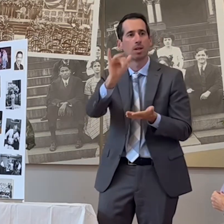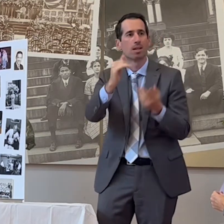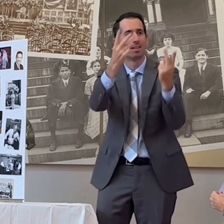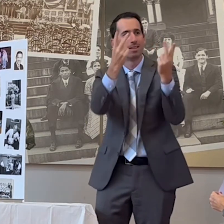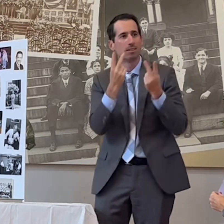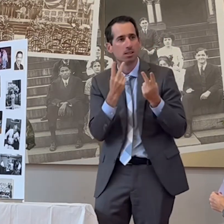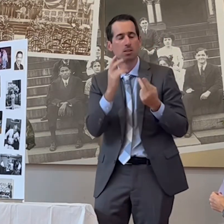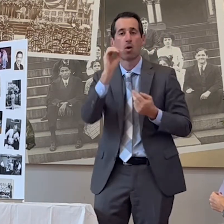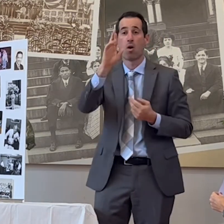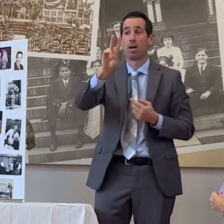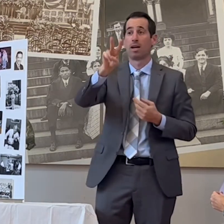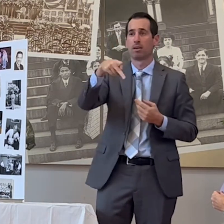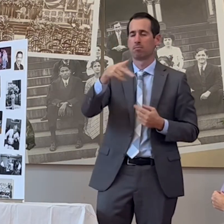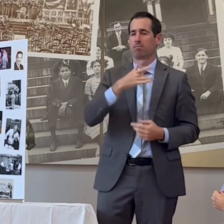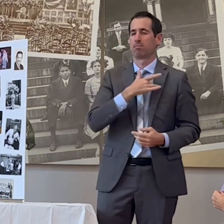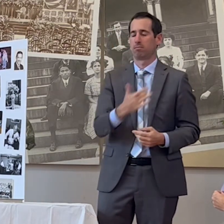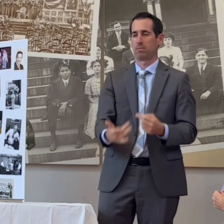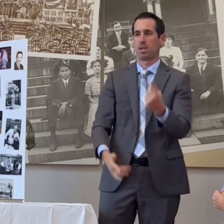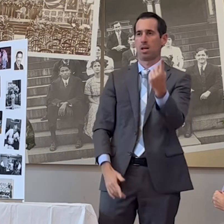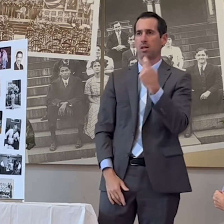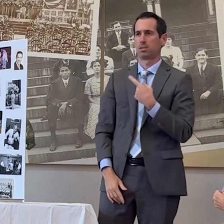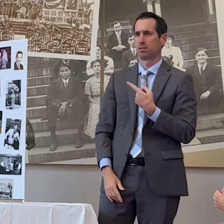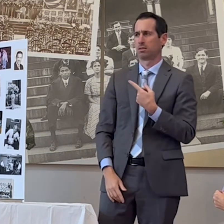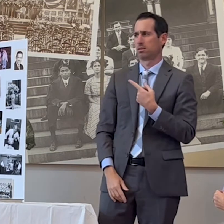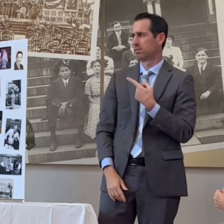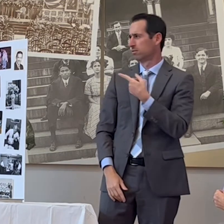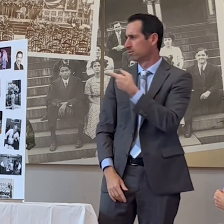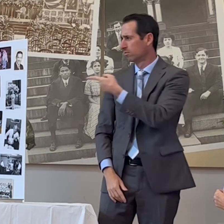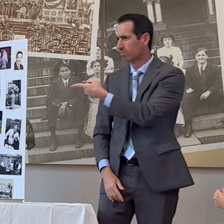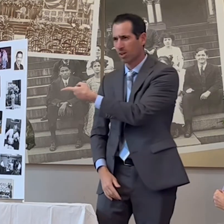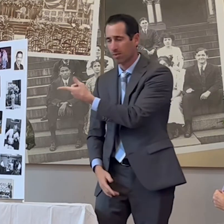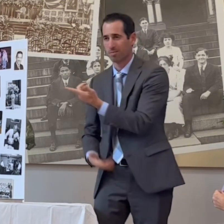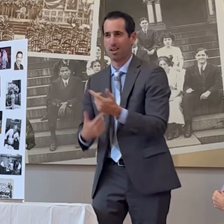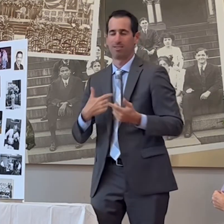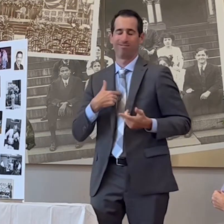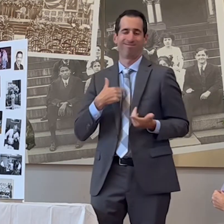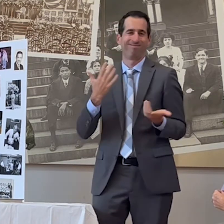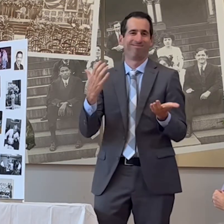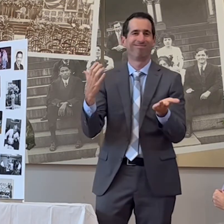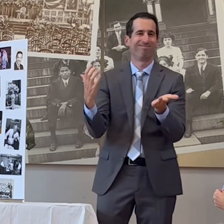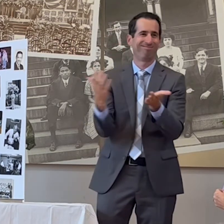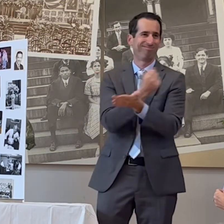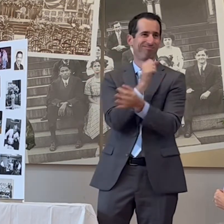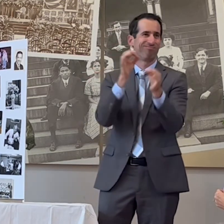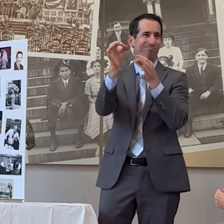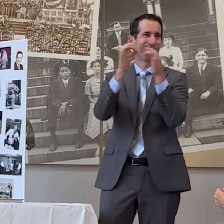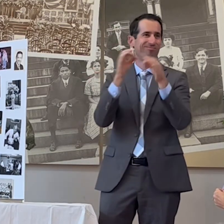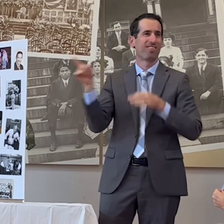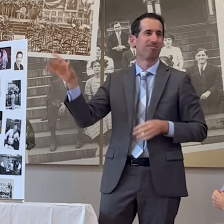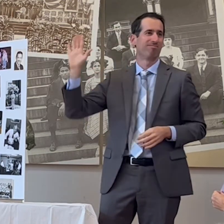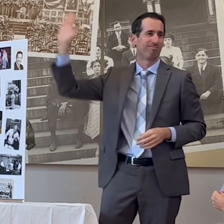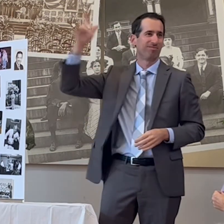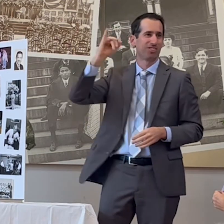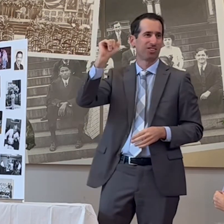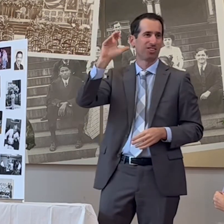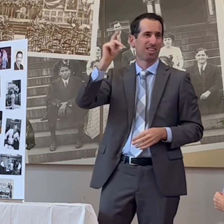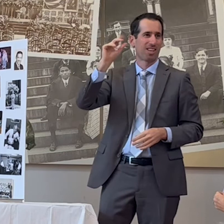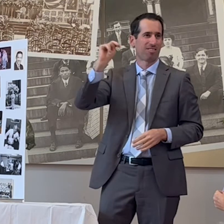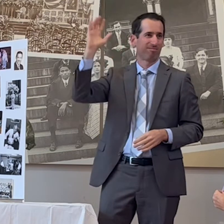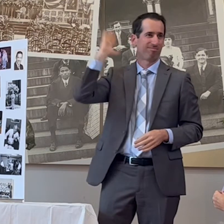sees it. Some people will stop by and visit, or they see on VP, and they'll ask and say, what's the statue about? So that gives me the great opportunity to talk